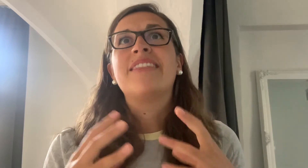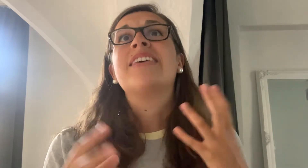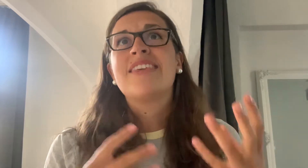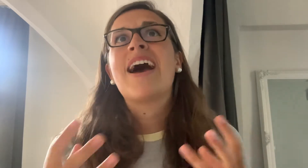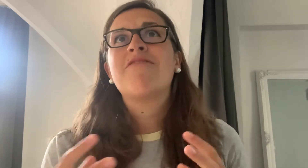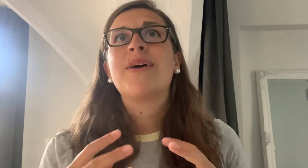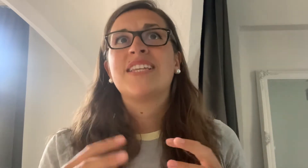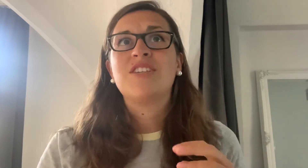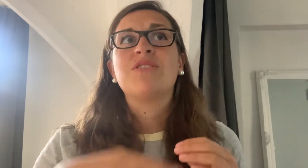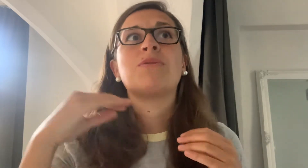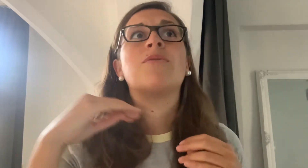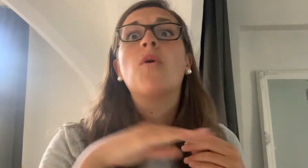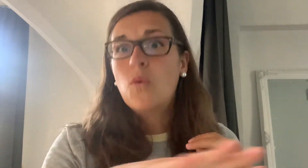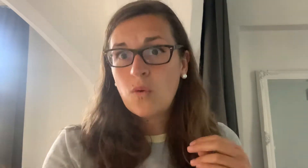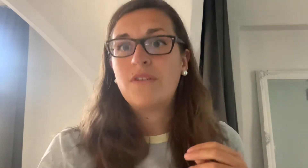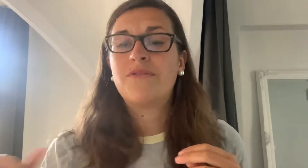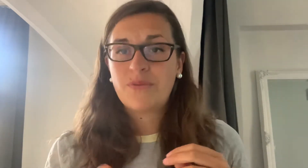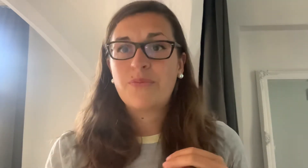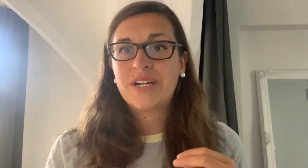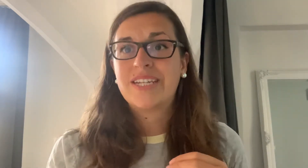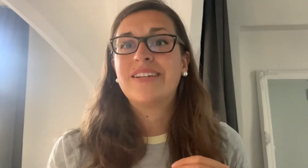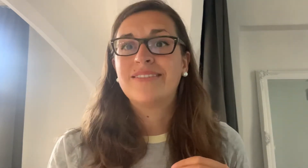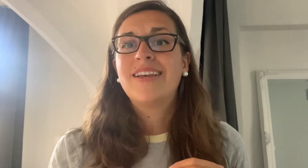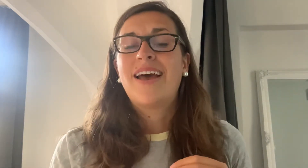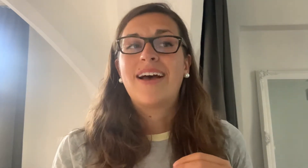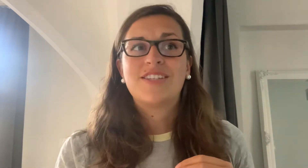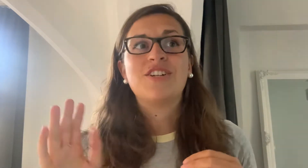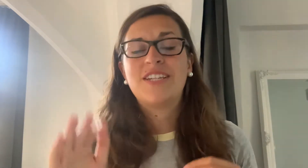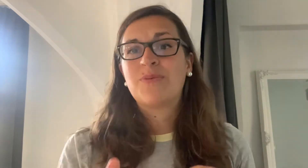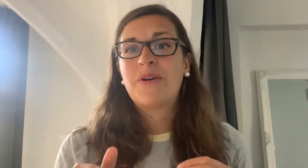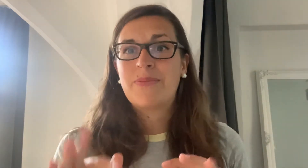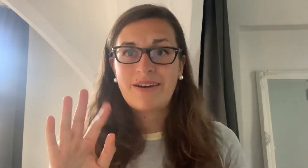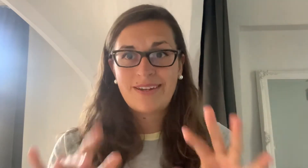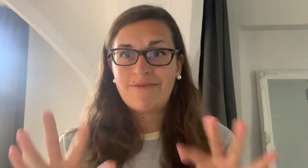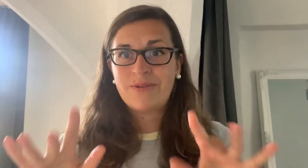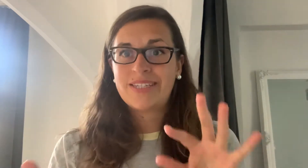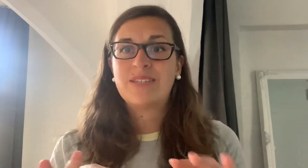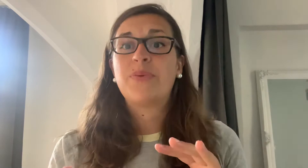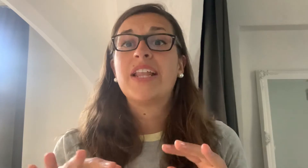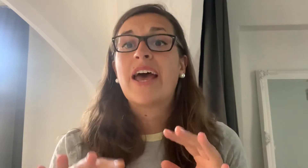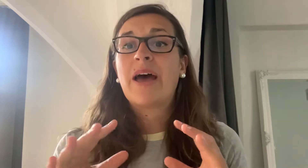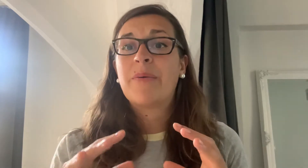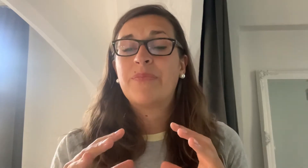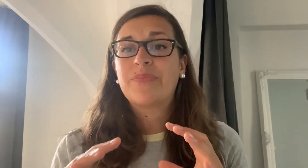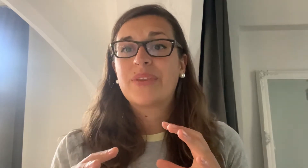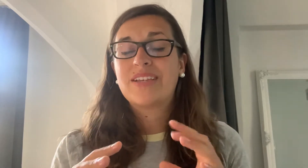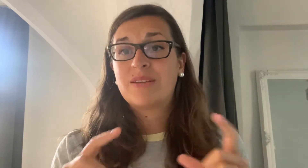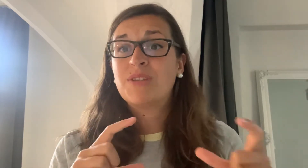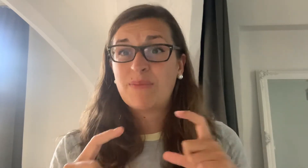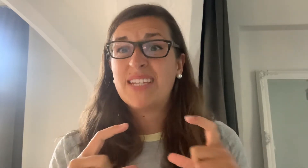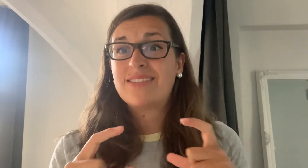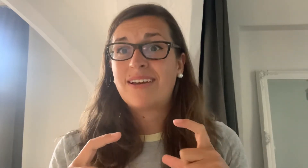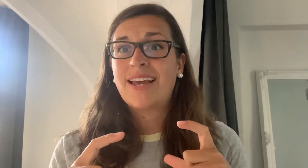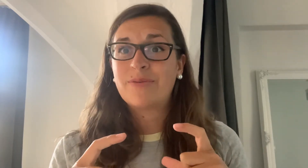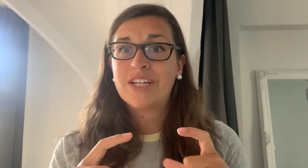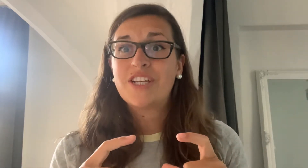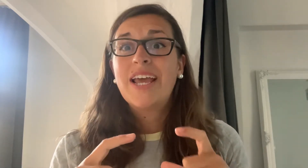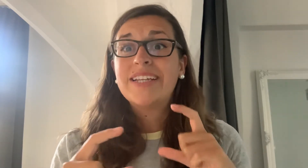the alphabet is used throughout all of Britain, so you don't need to worry about influences. But sometimes in sign language,